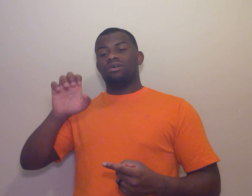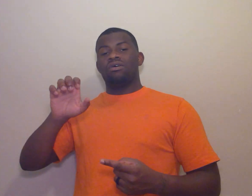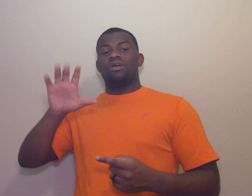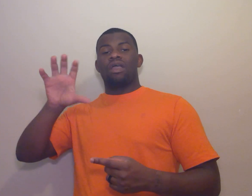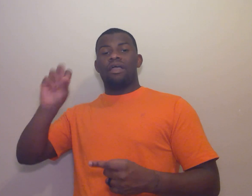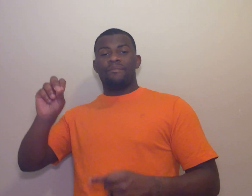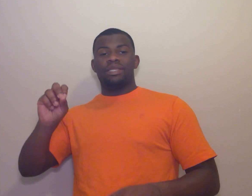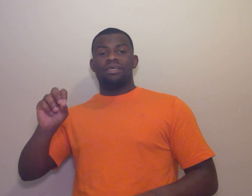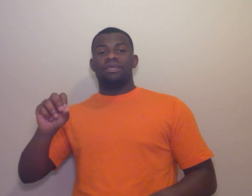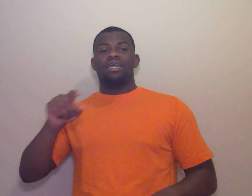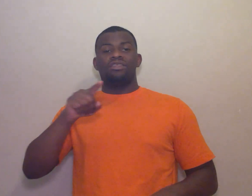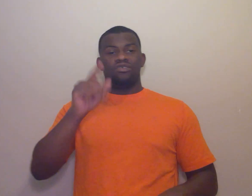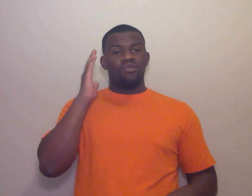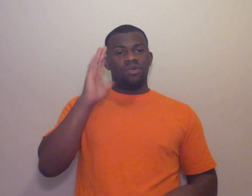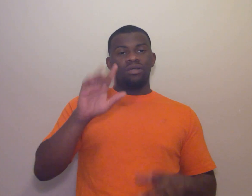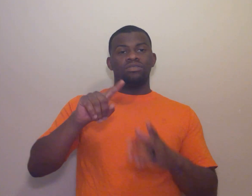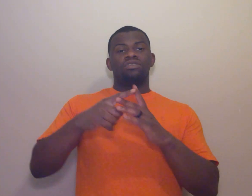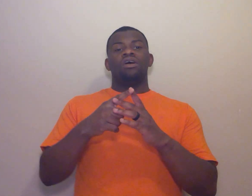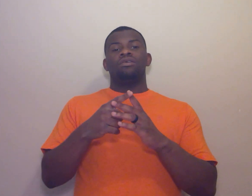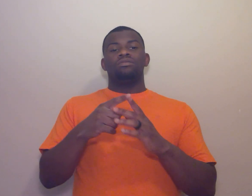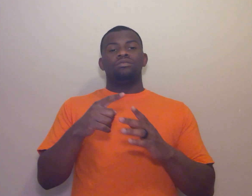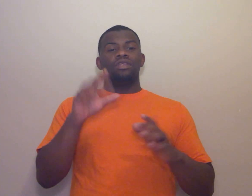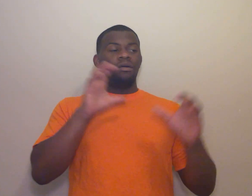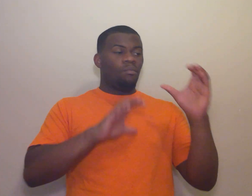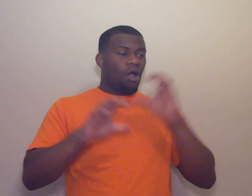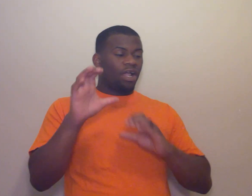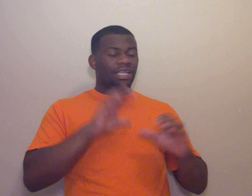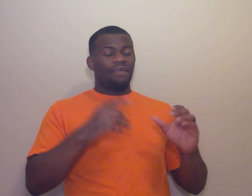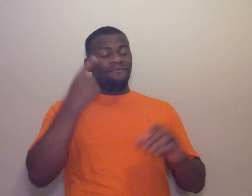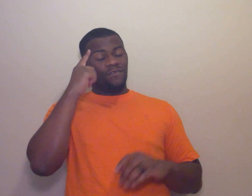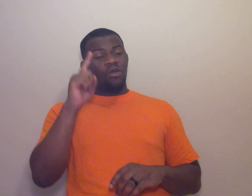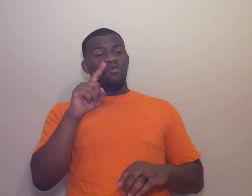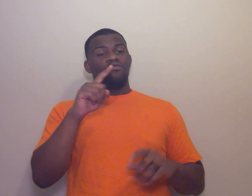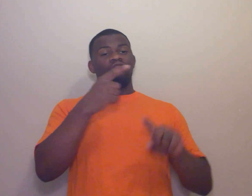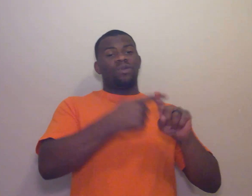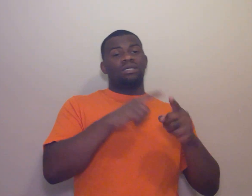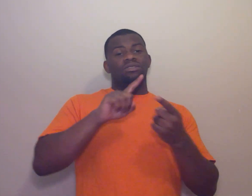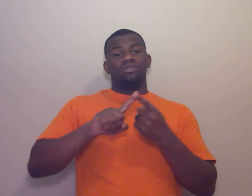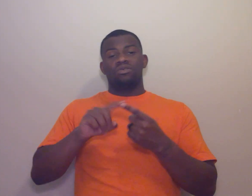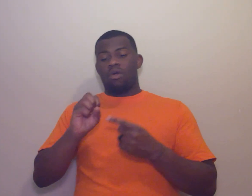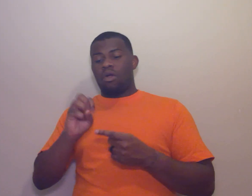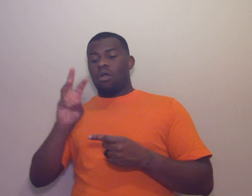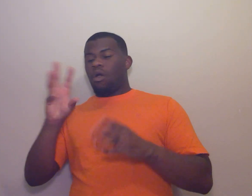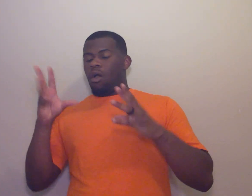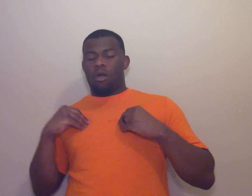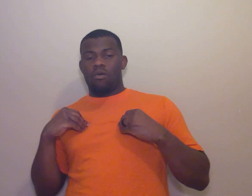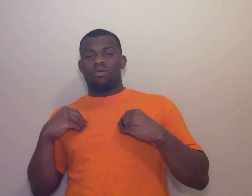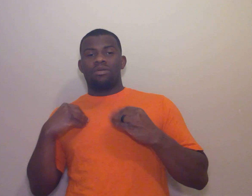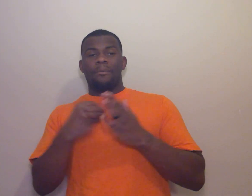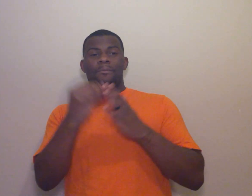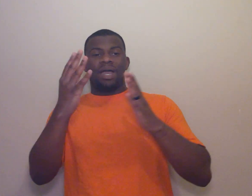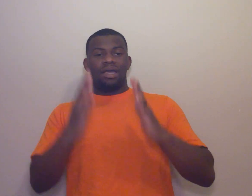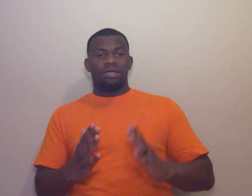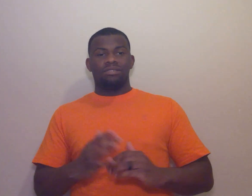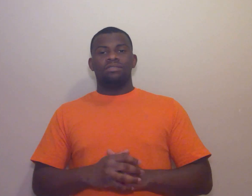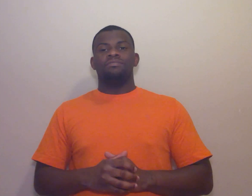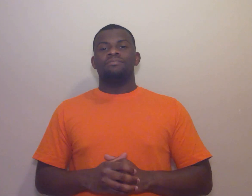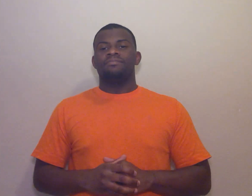market for rent-to-own buyers. So any type of fees for closing, and there's ways to do it outside of closing where you only have to pay a couple